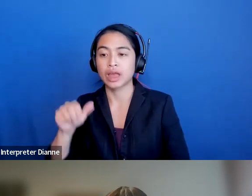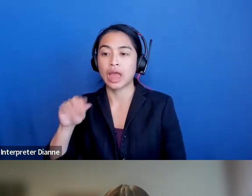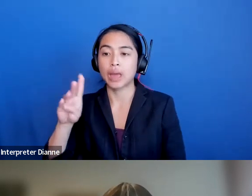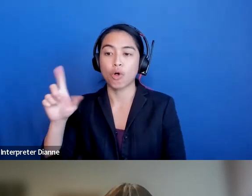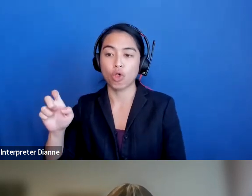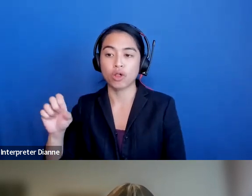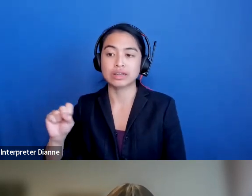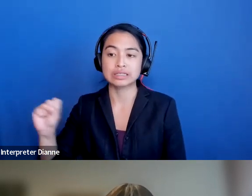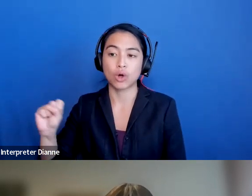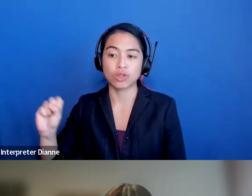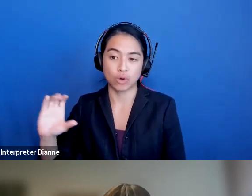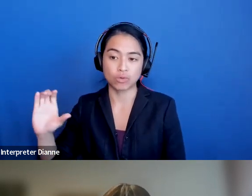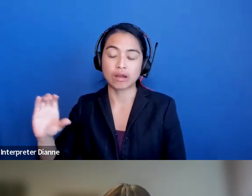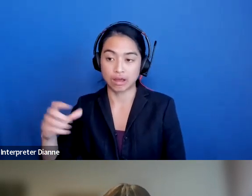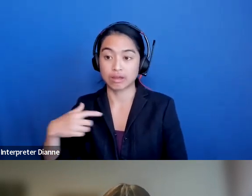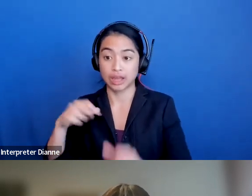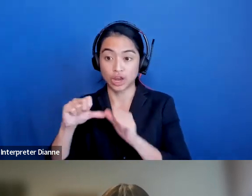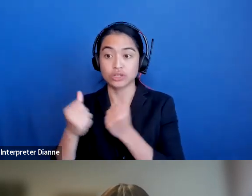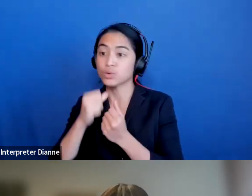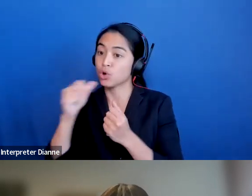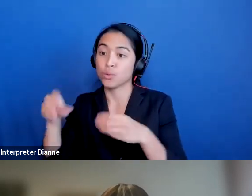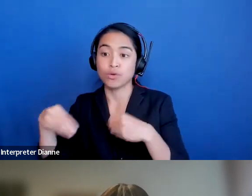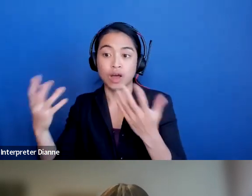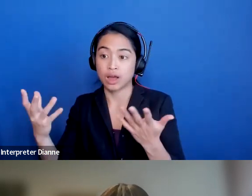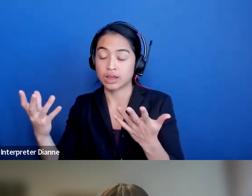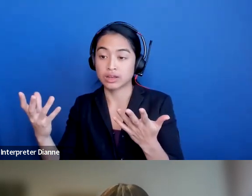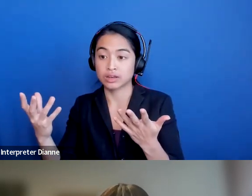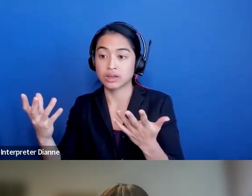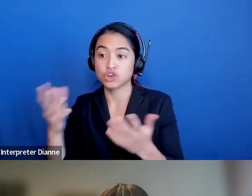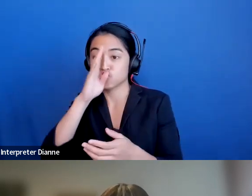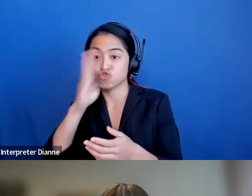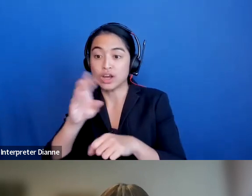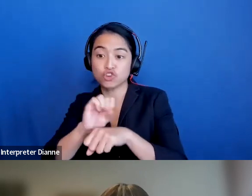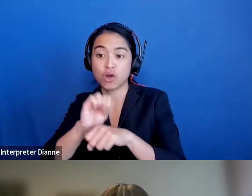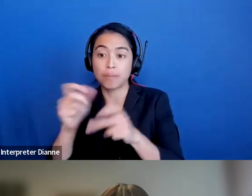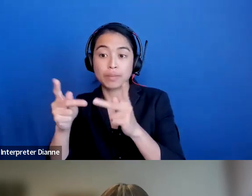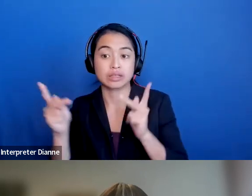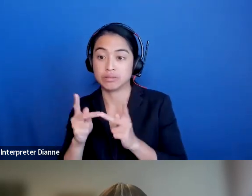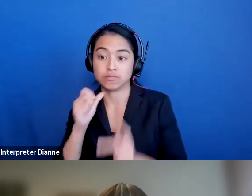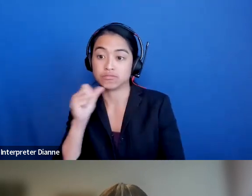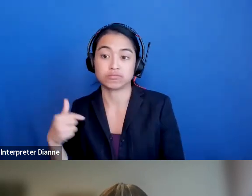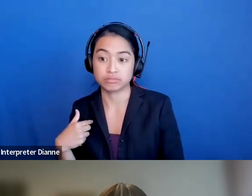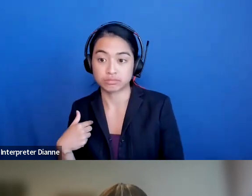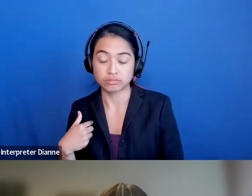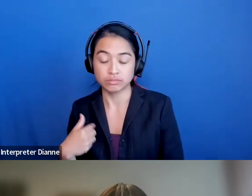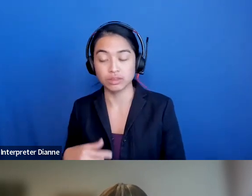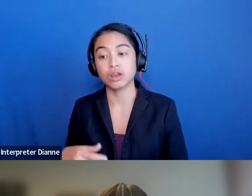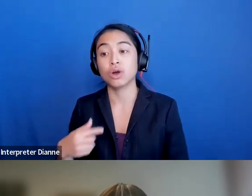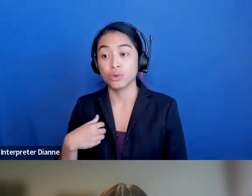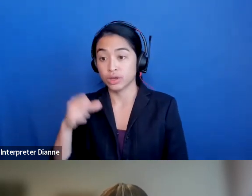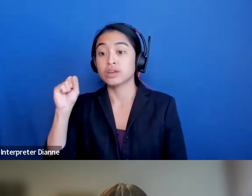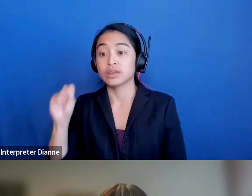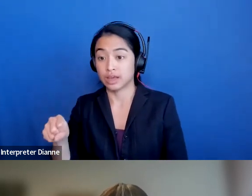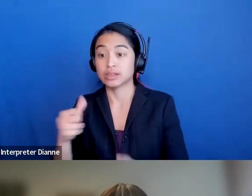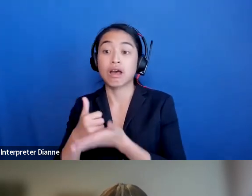Carolina, the agency that I work with, we don't provide direct job placement services. We do